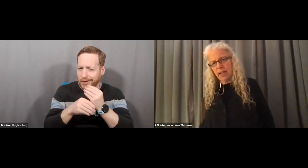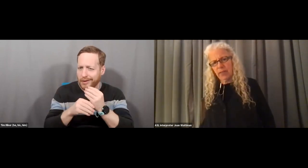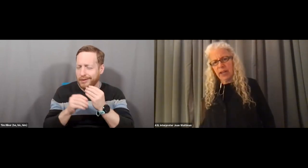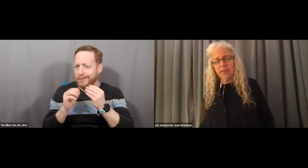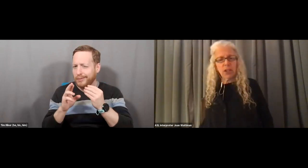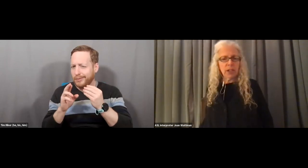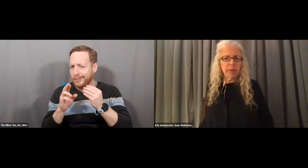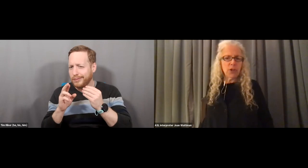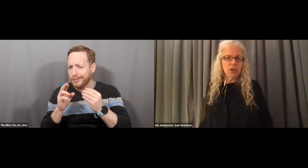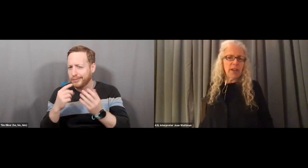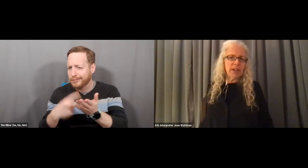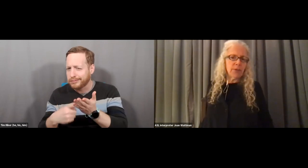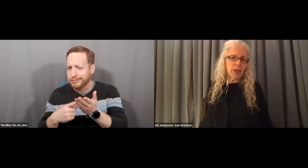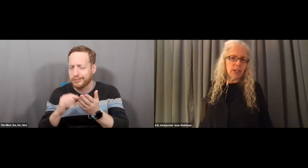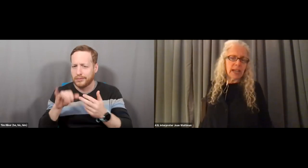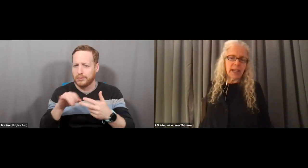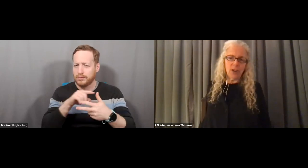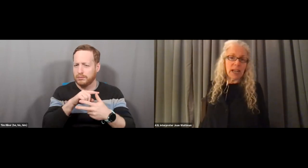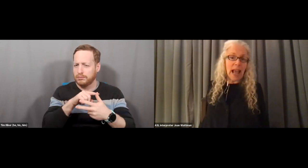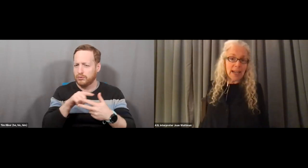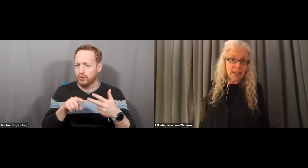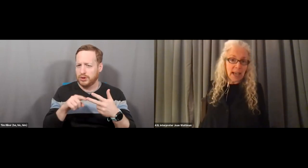if any of the other commissioners have a different understanding or can add to that,